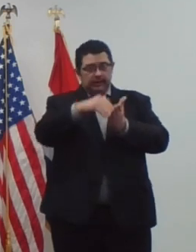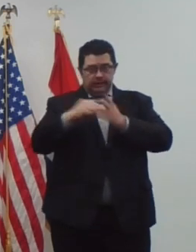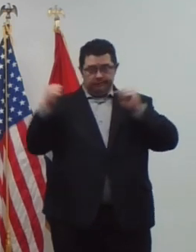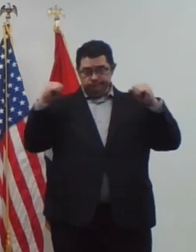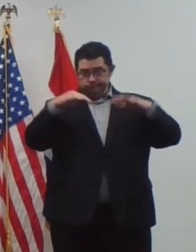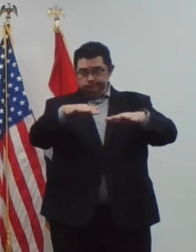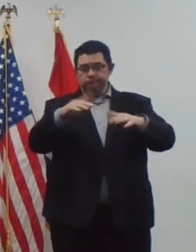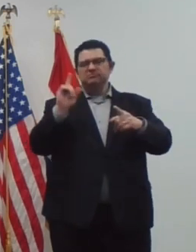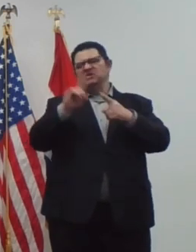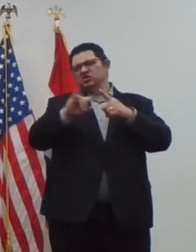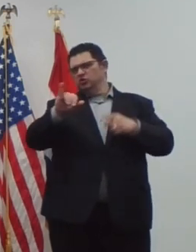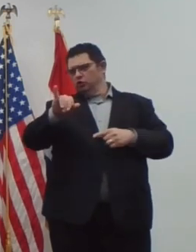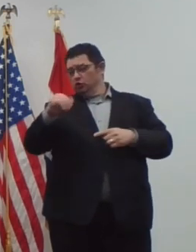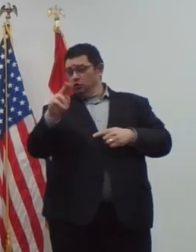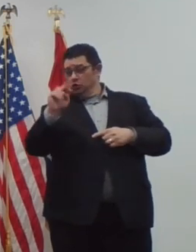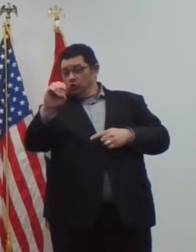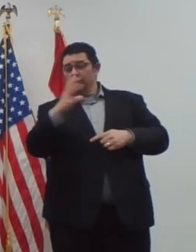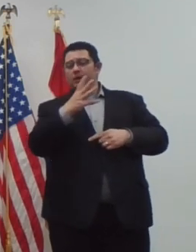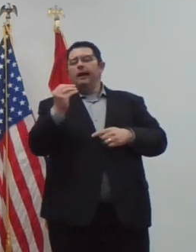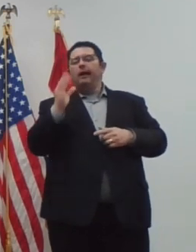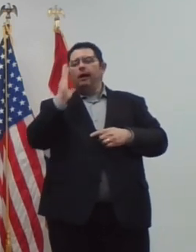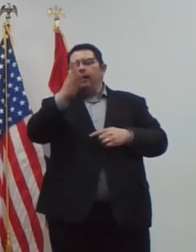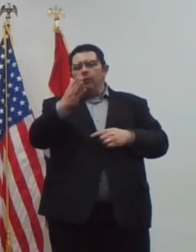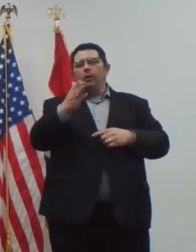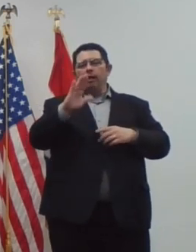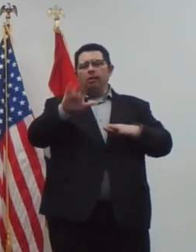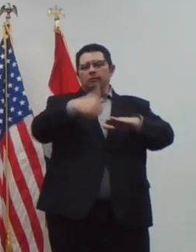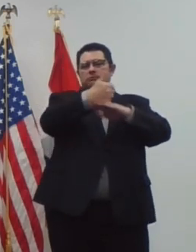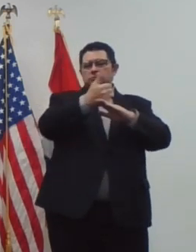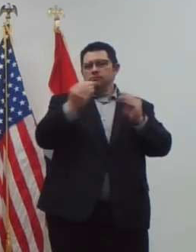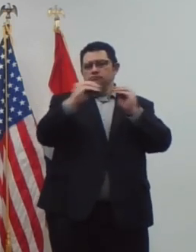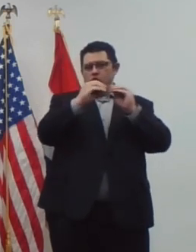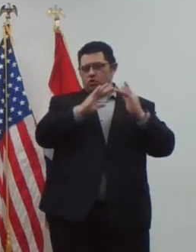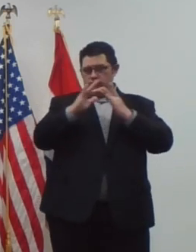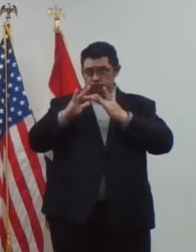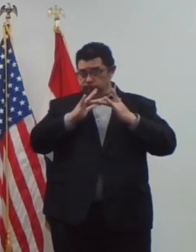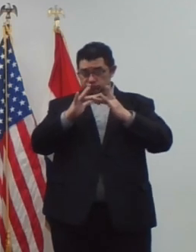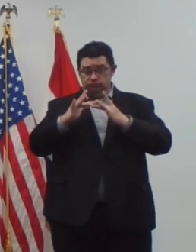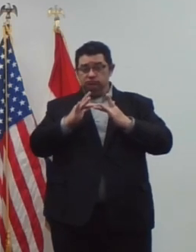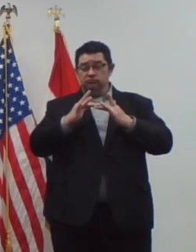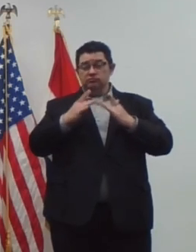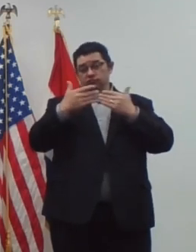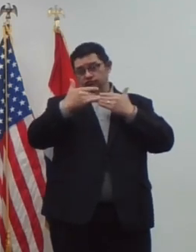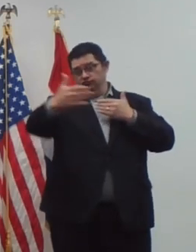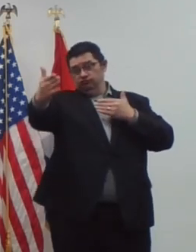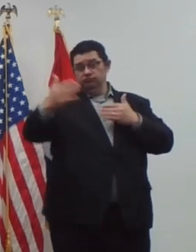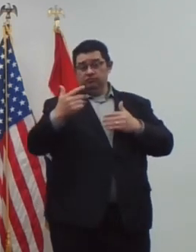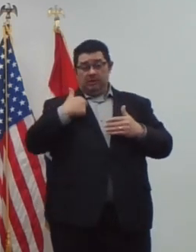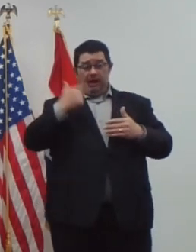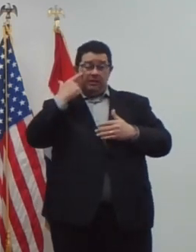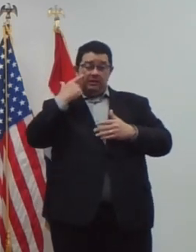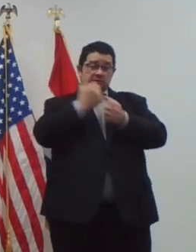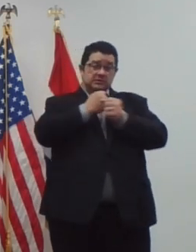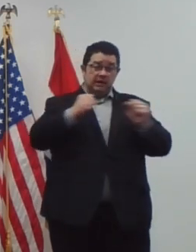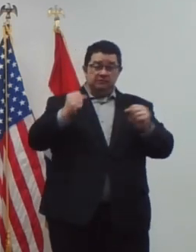video streaming in the near future. I think that's a safe decision, a good decision, and the right decision.